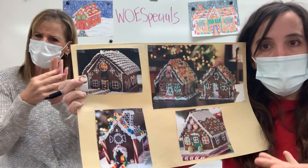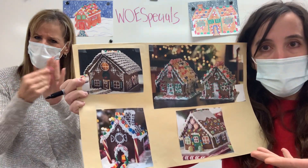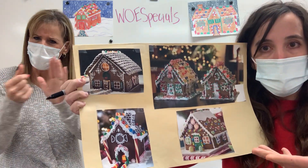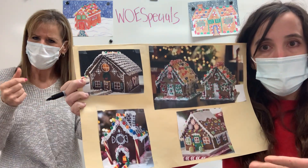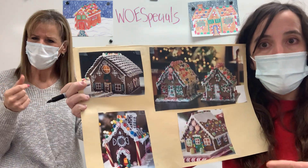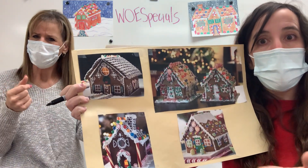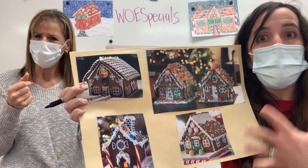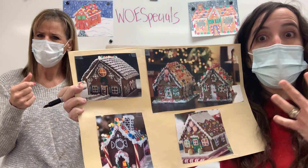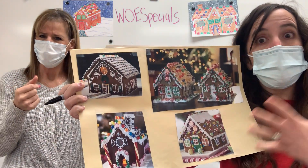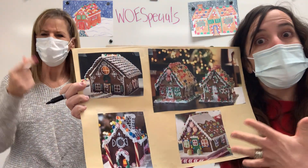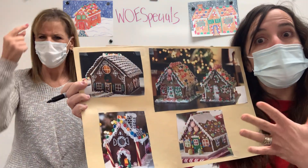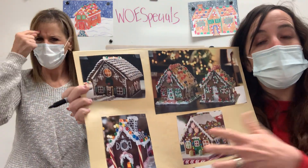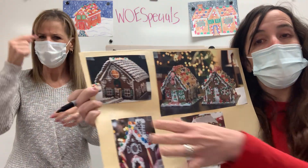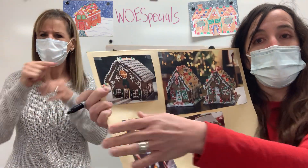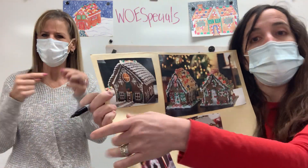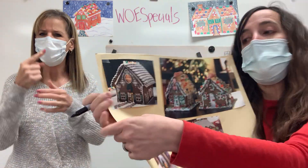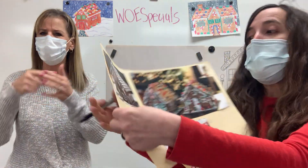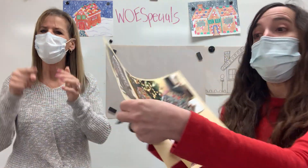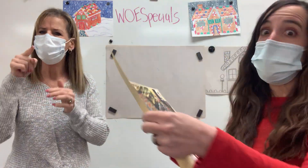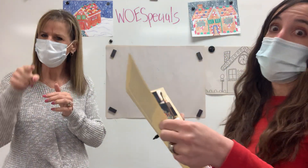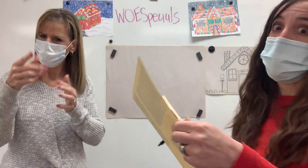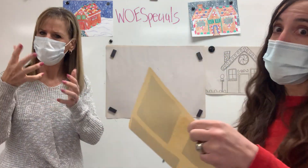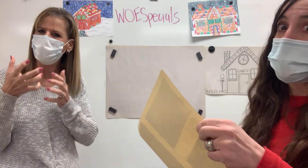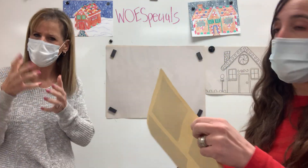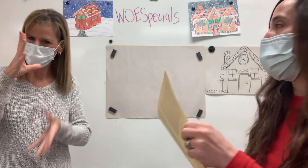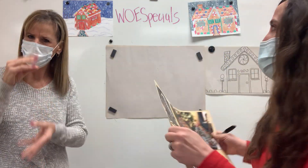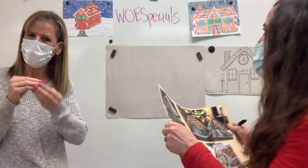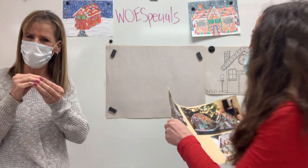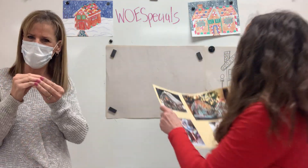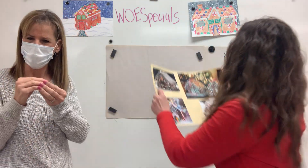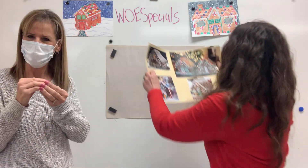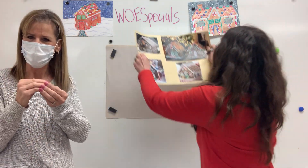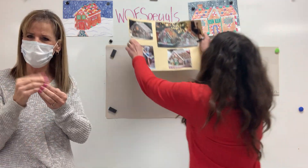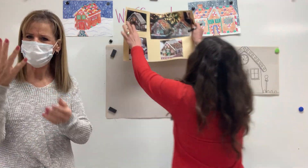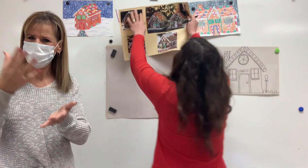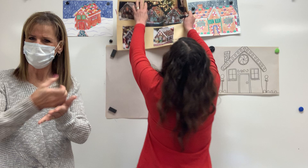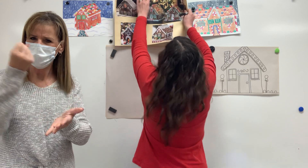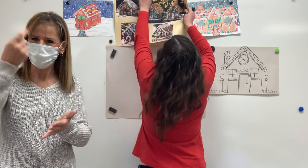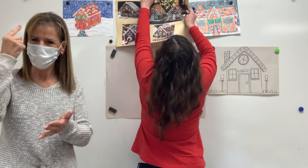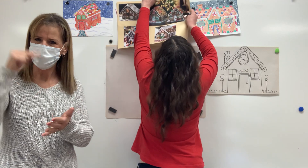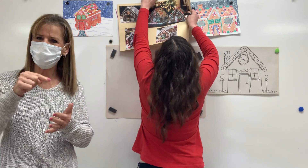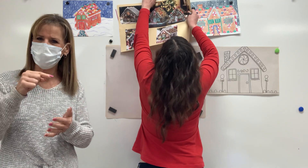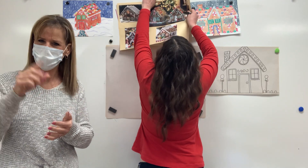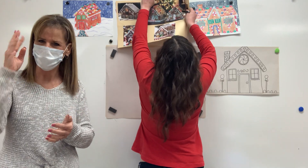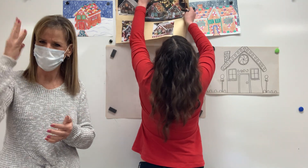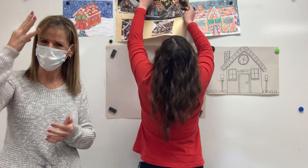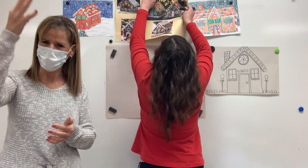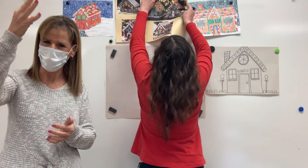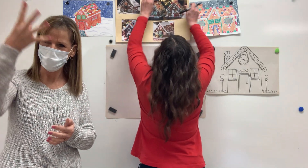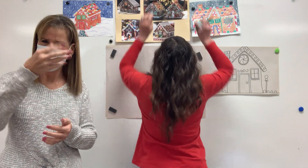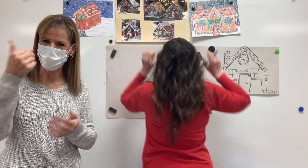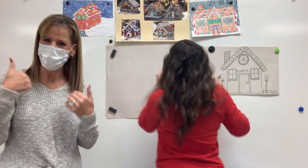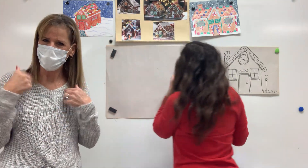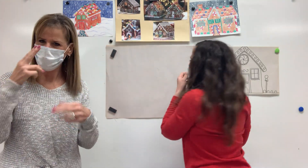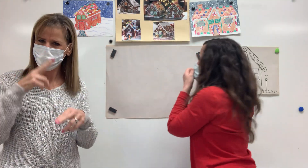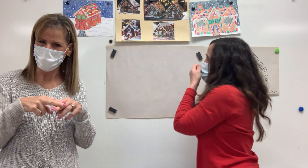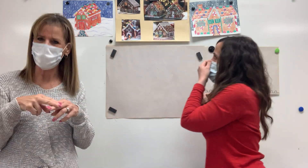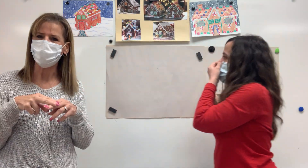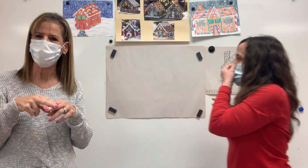add, okay? Because this is a chance for you to really get creative and have fun. Okay, so let's go ahead and get